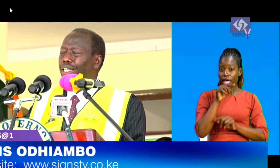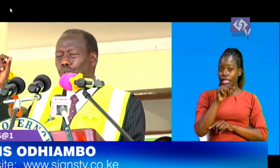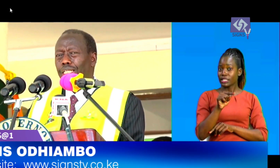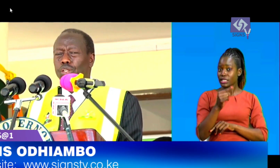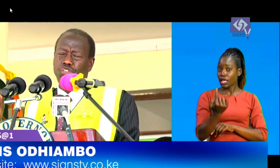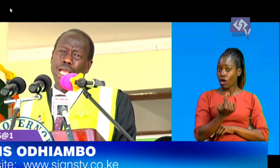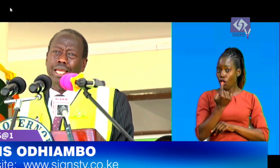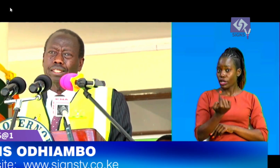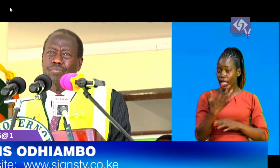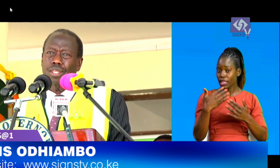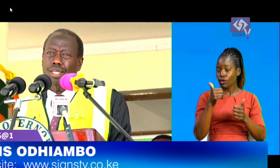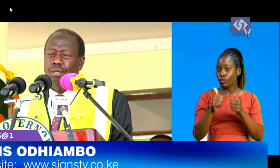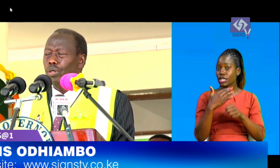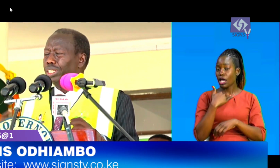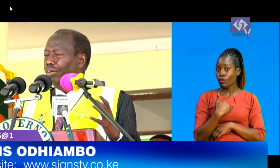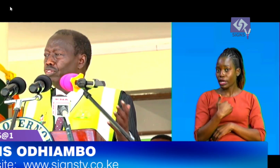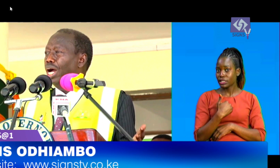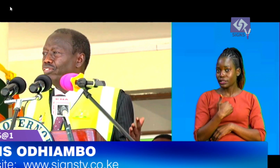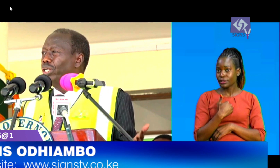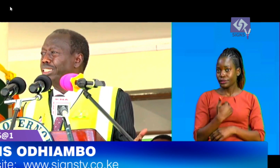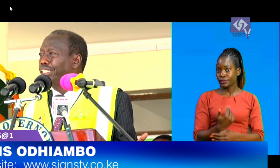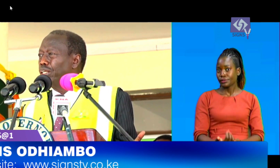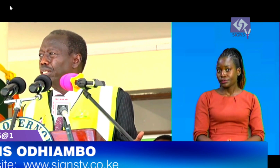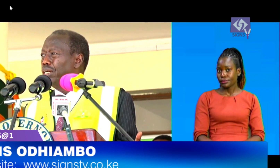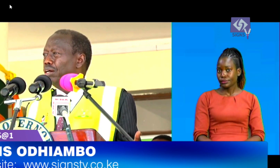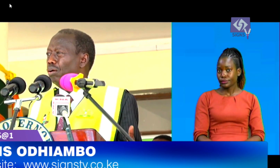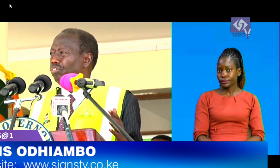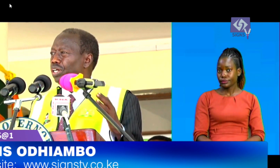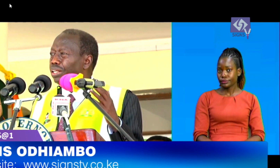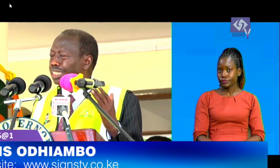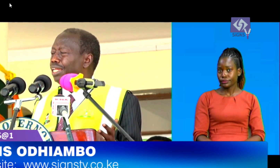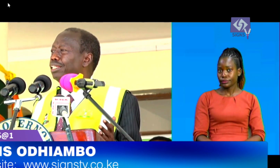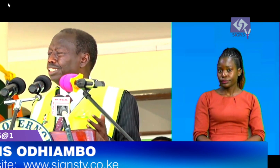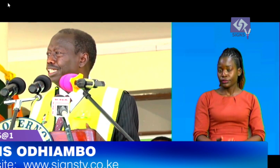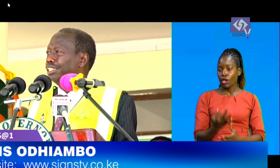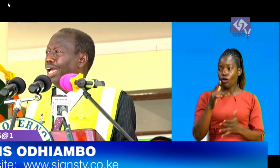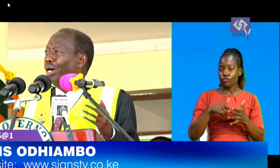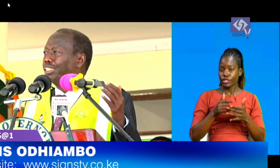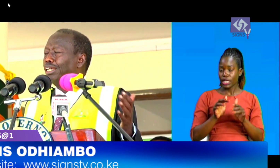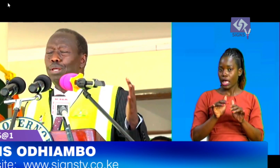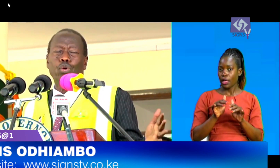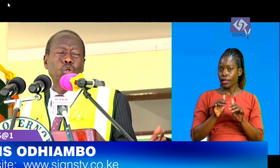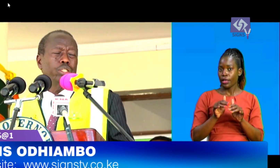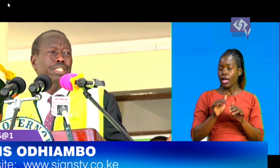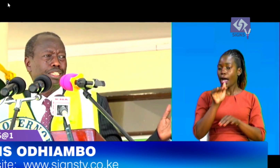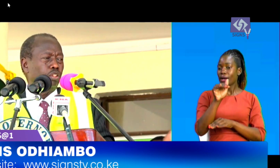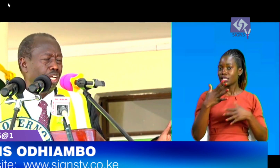would like to leave behind, because I have no intention of retaining this seat. I am asking people who want the seat of the